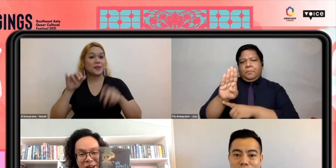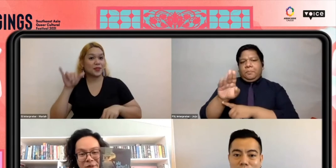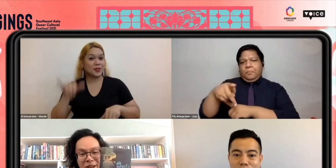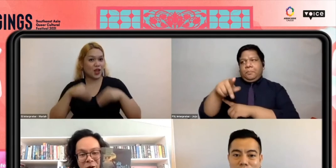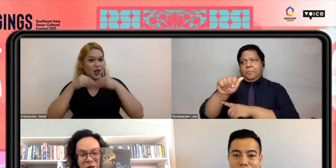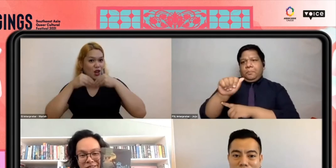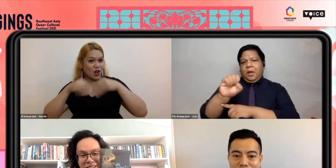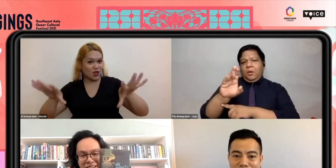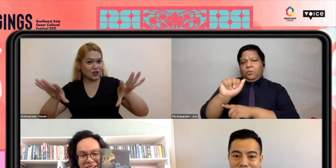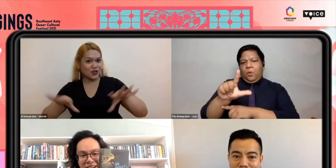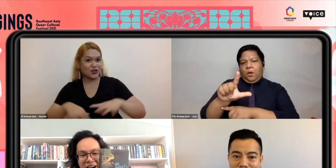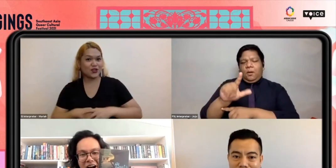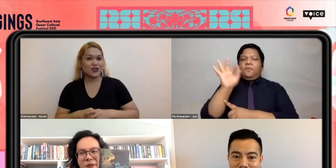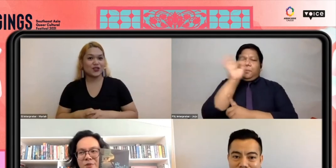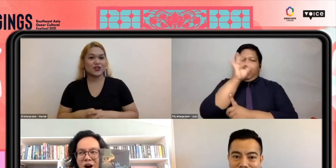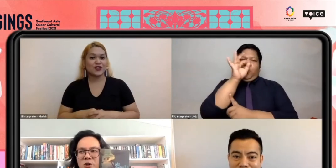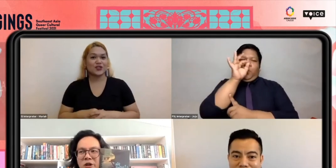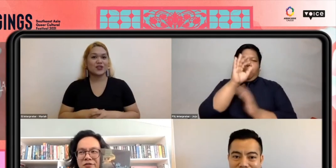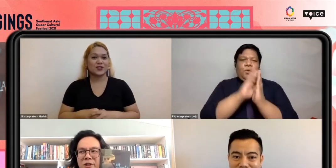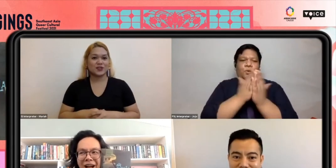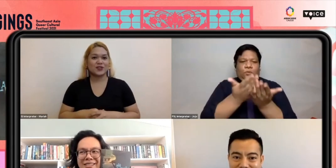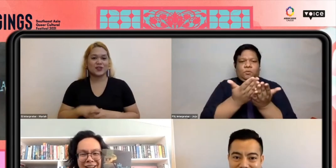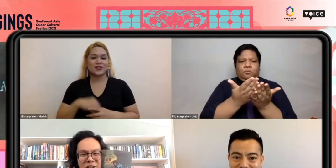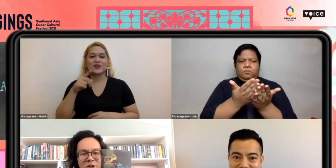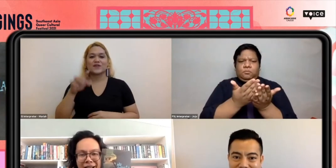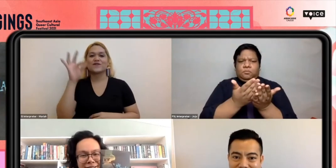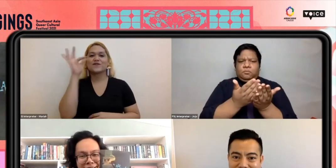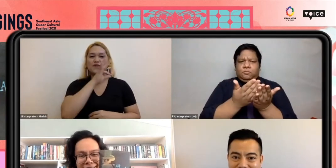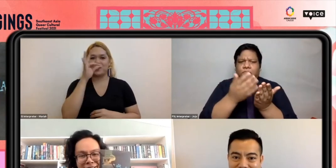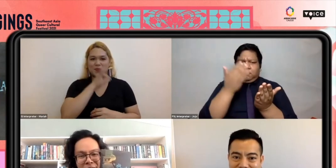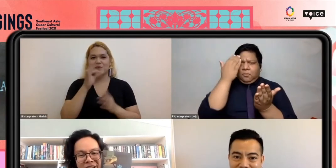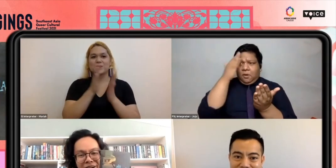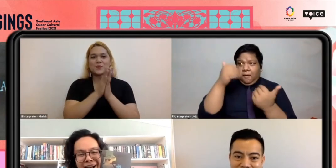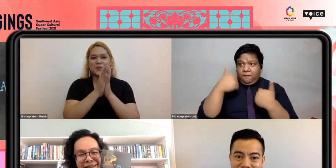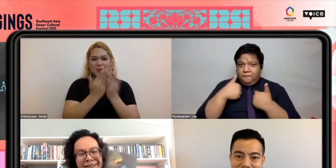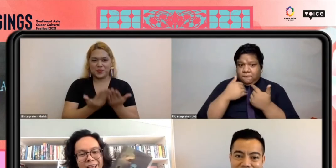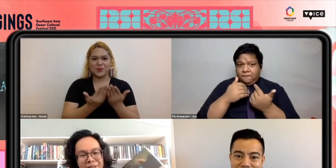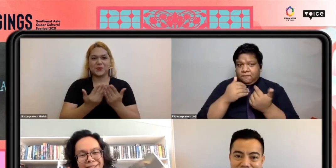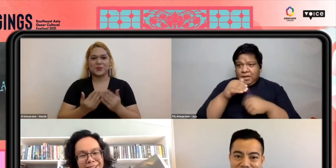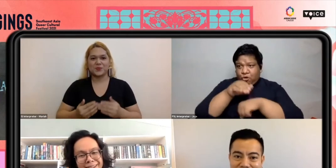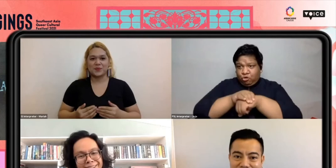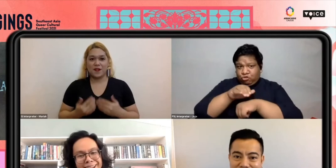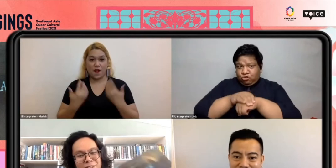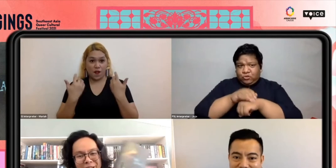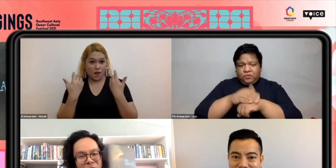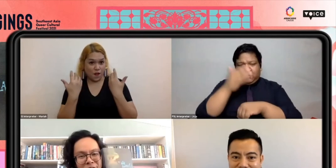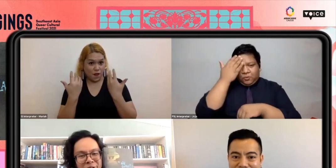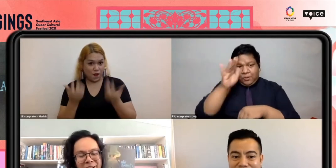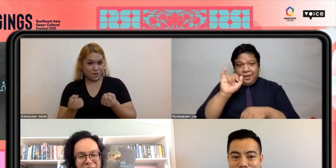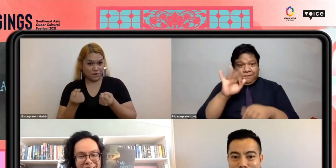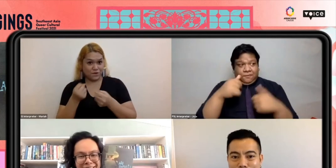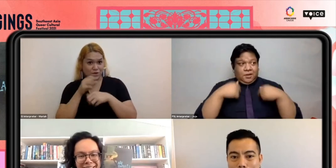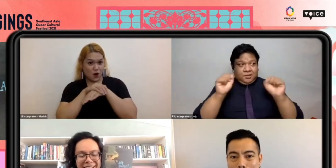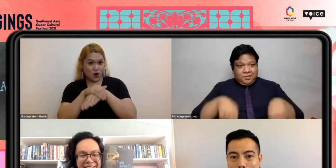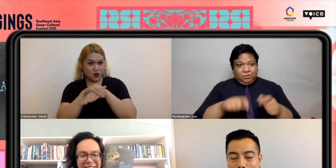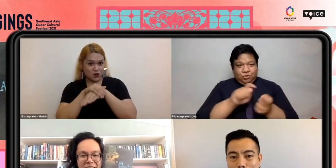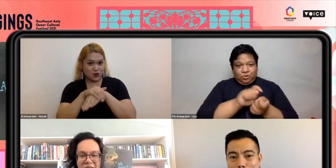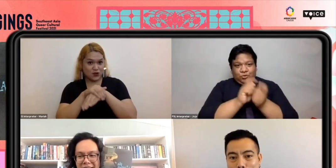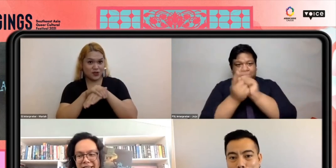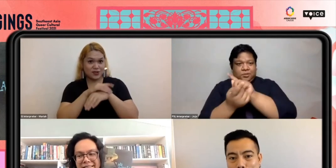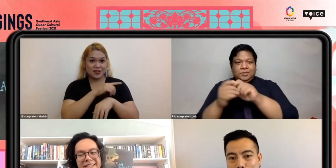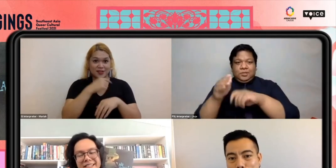It's in Filipino. I'm not sure if a translation exists. I mean, if I had the time and the talent, I actually would try to translate